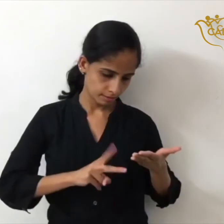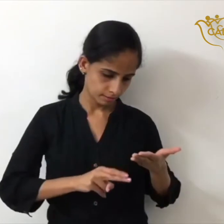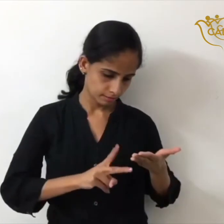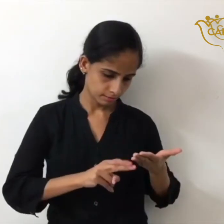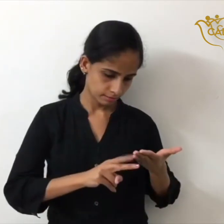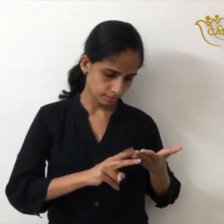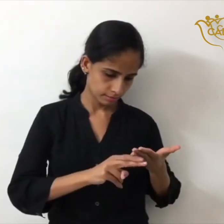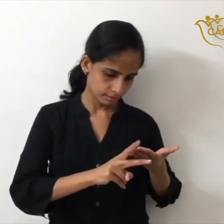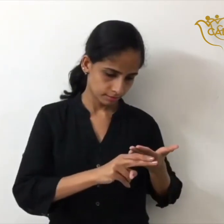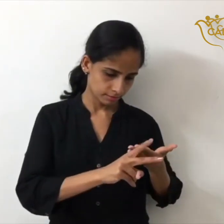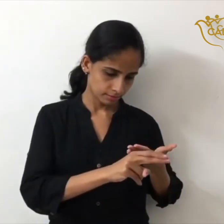cut